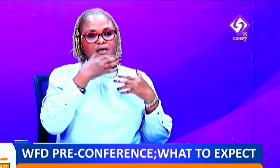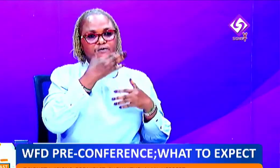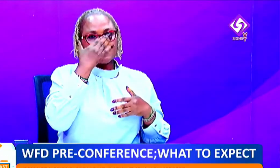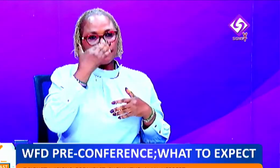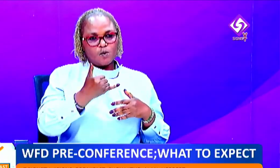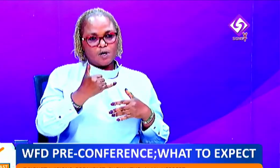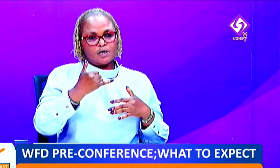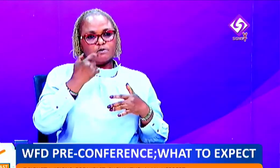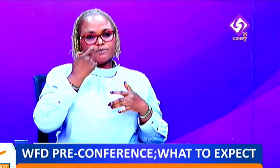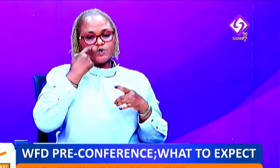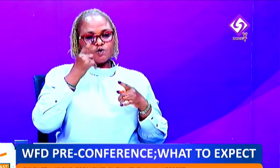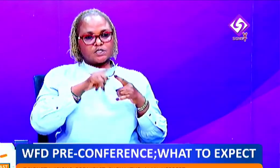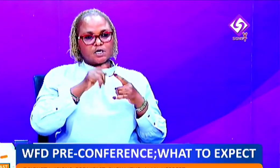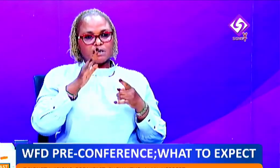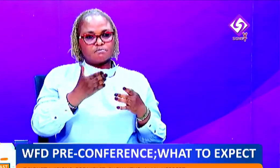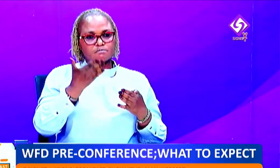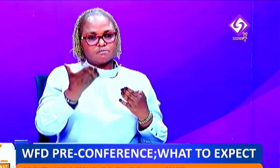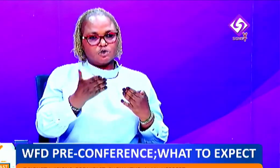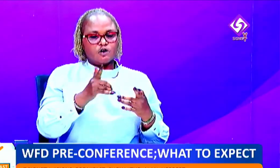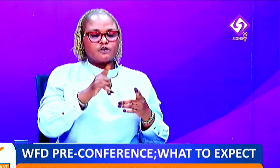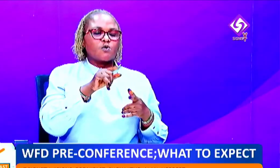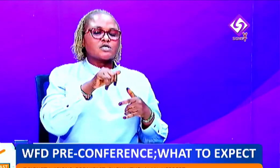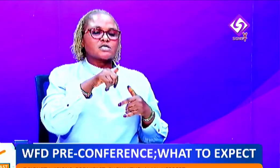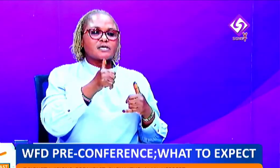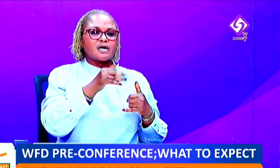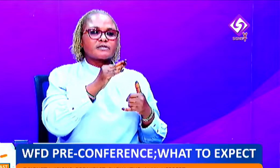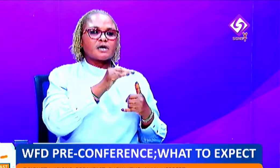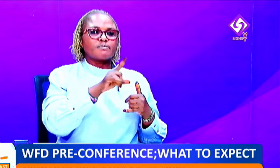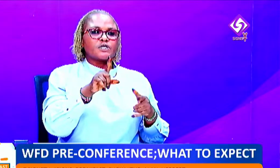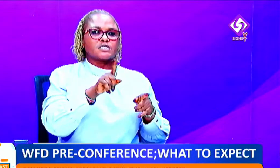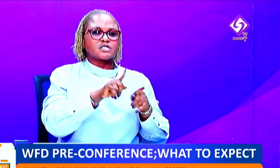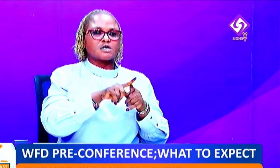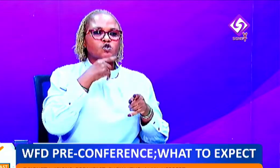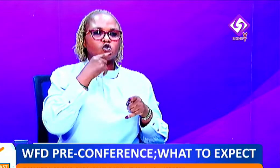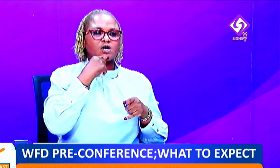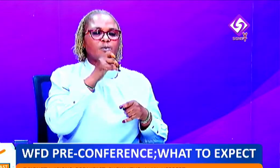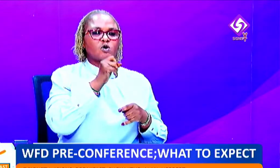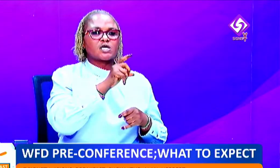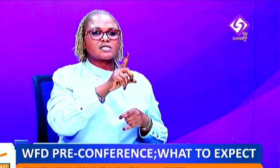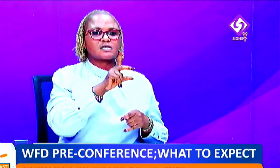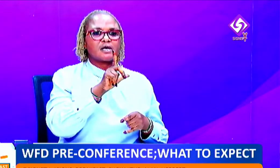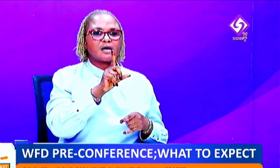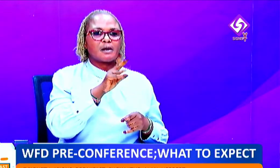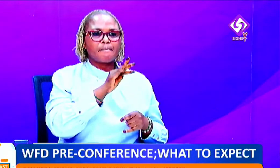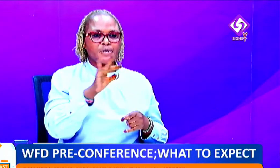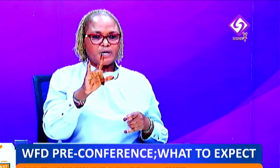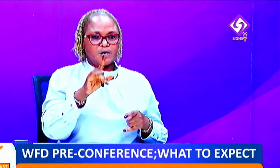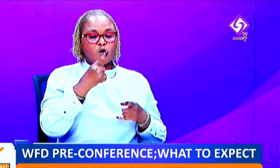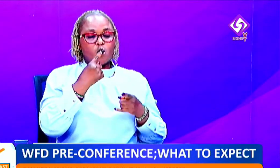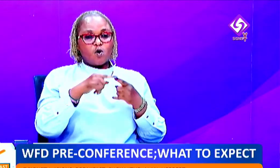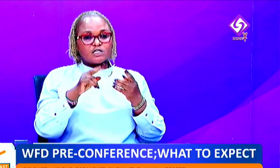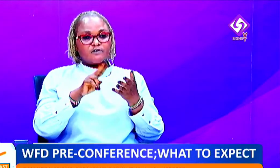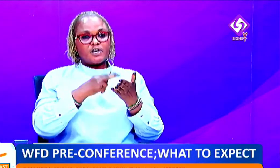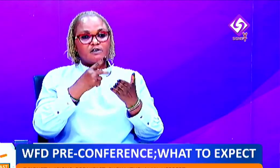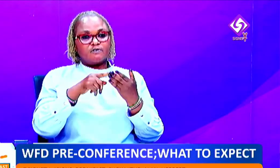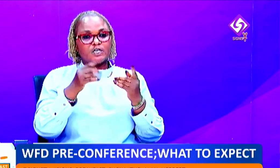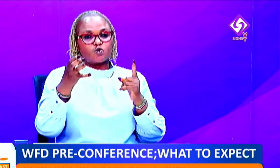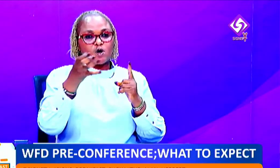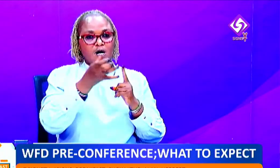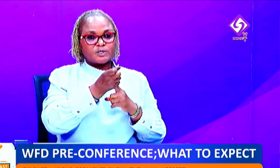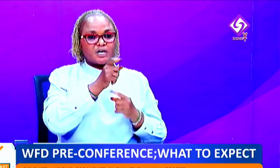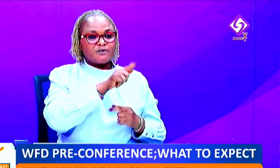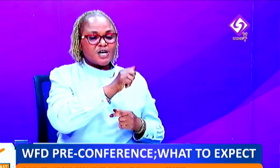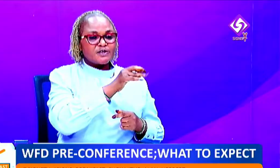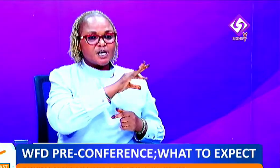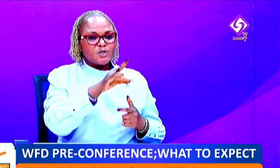The Kenya Sign Language Bill is stuck in Parliament because there was another bill that was also talking about Kenya Sign Language that